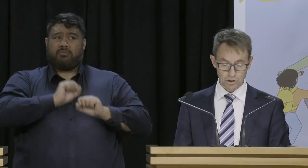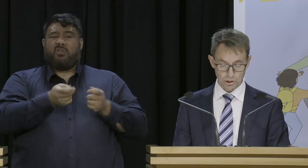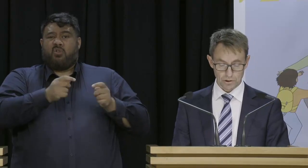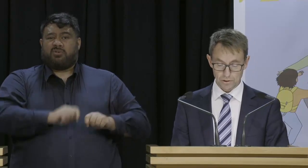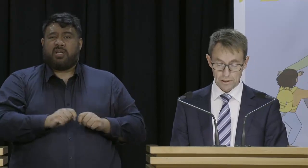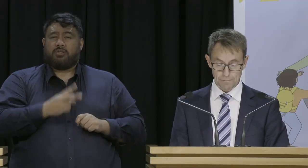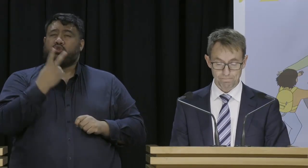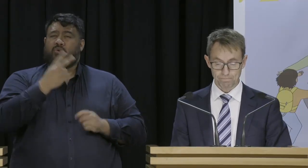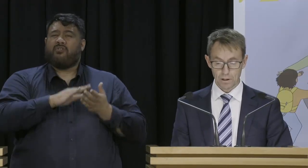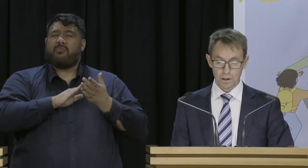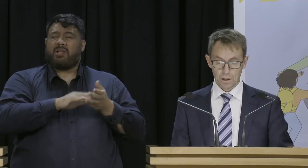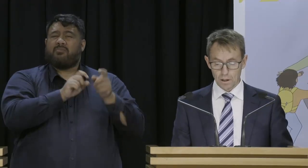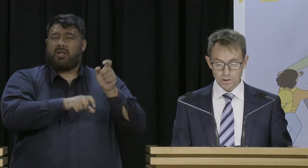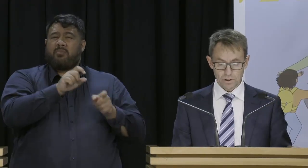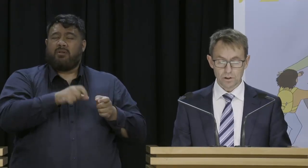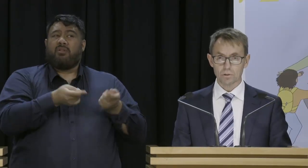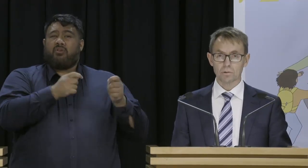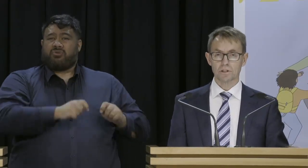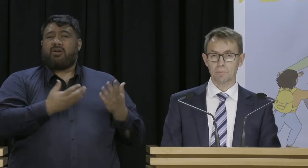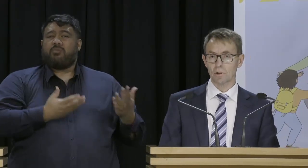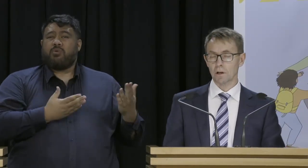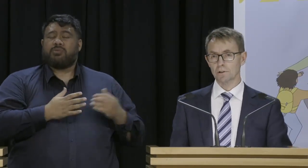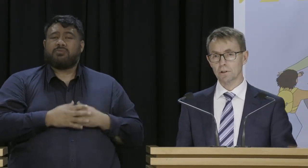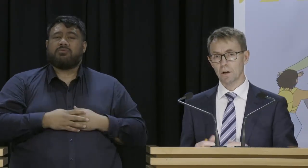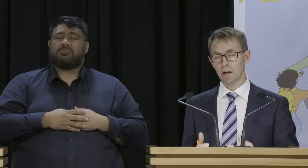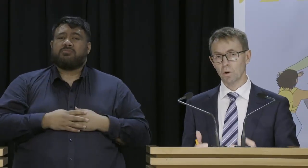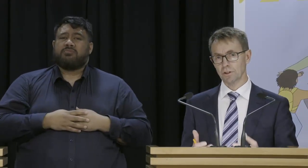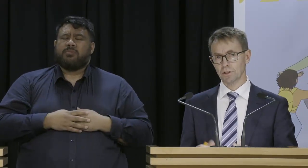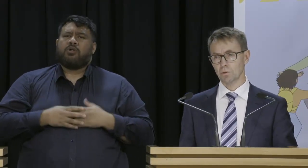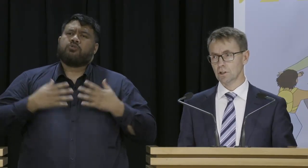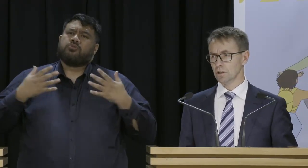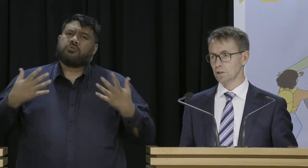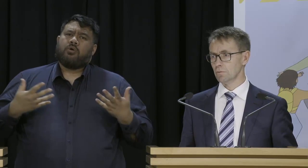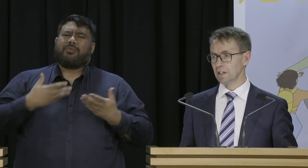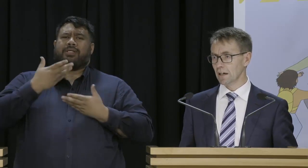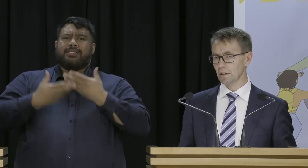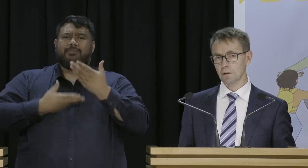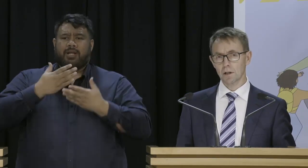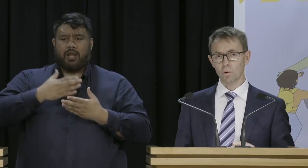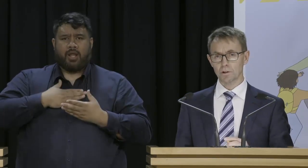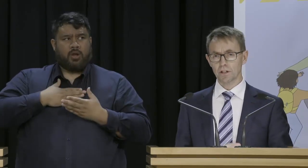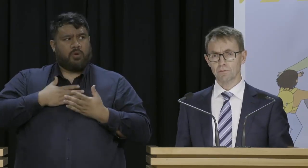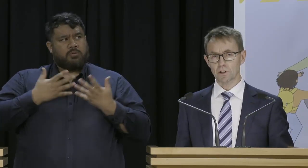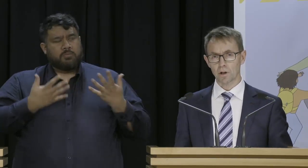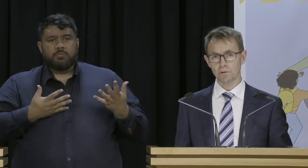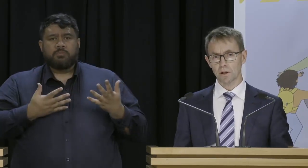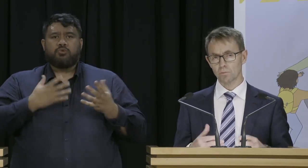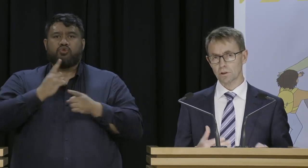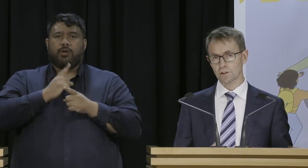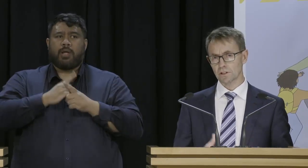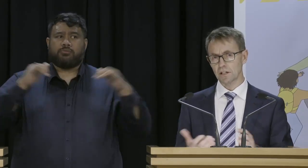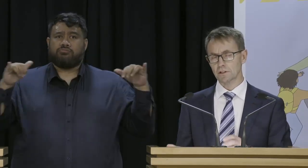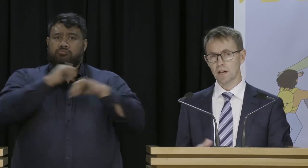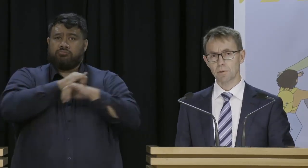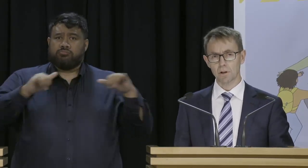lockdown-type restrictions there. And just to summarise what the situation is regarding quarantine-free travel and